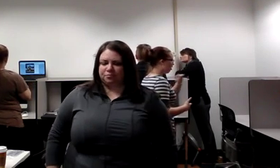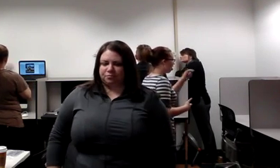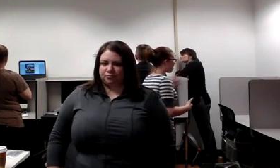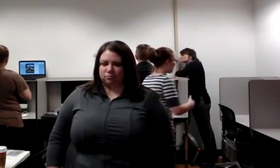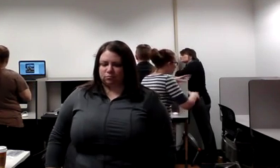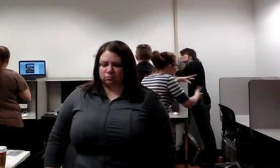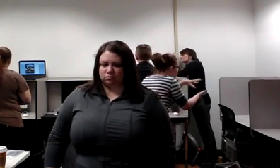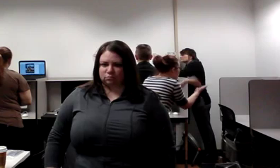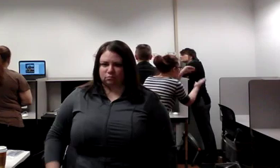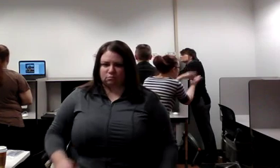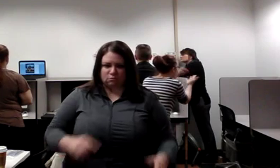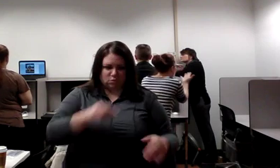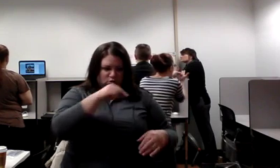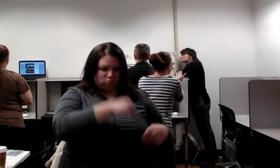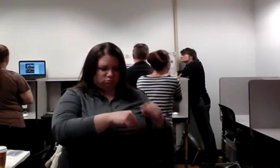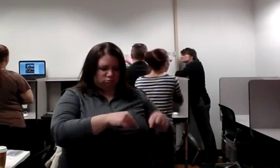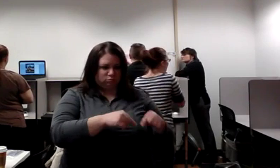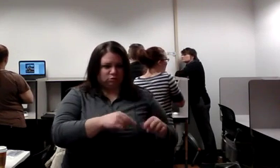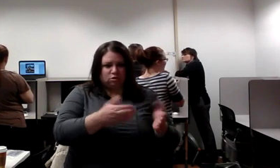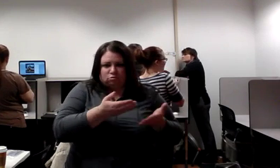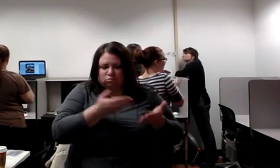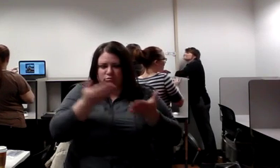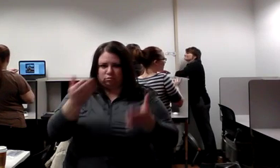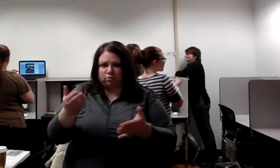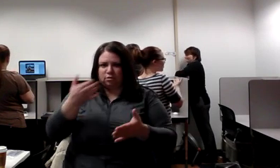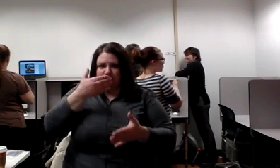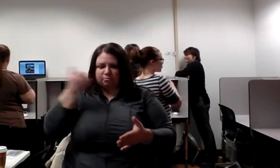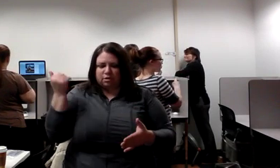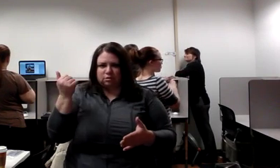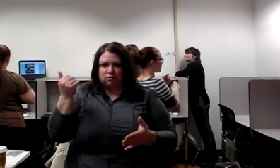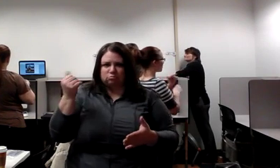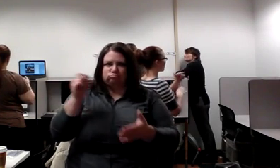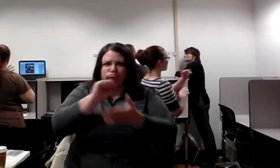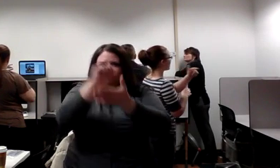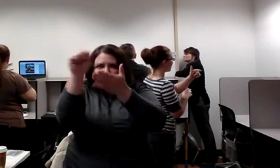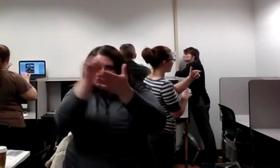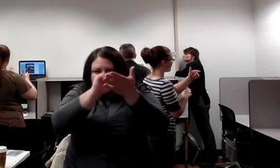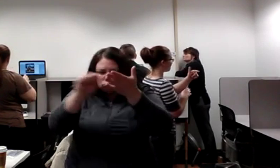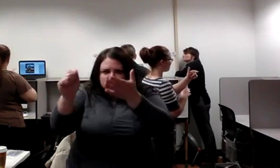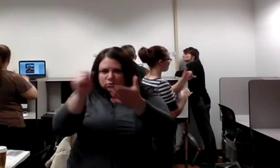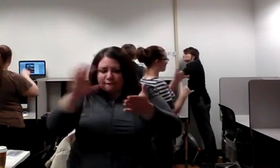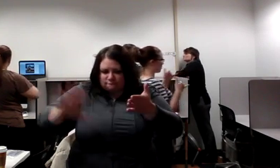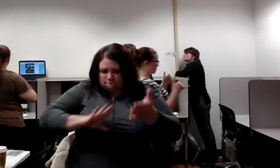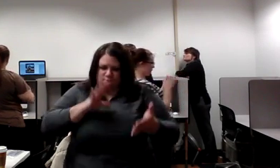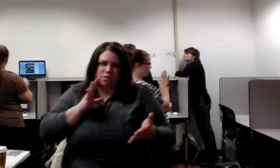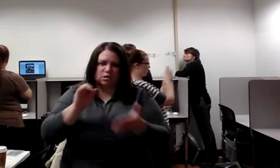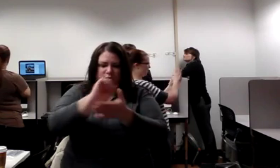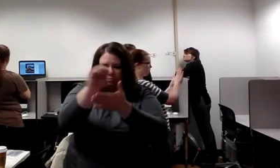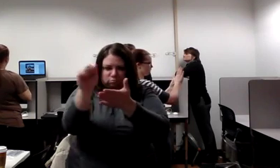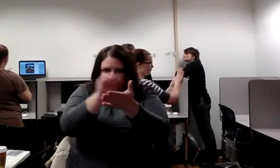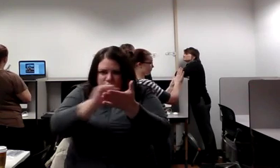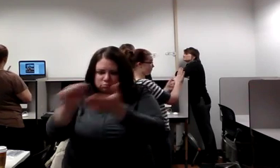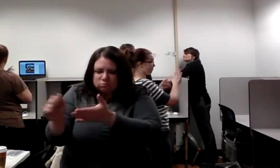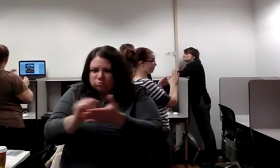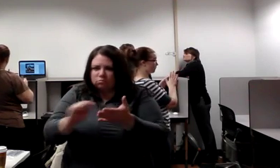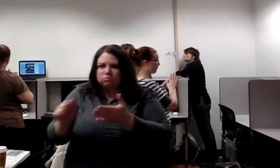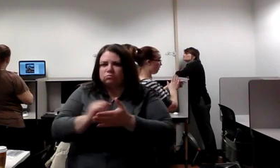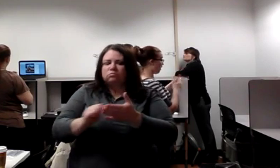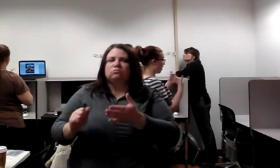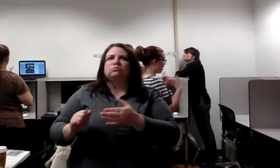Reed College at that time offered perhaps the best calligraphy instruction in the country. Throughout the campus, every poster, every